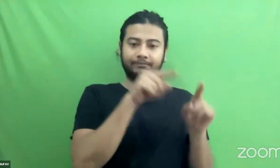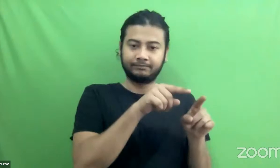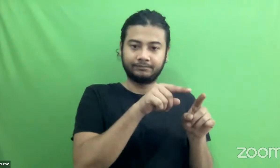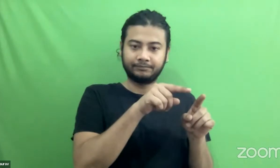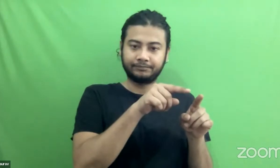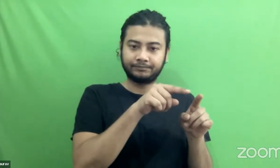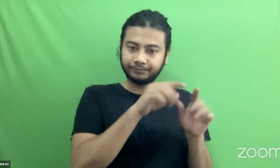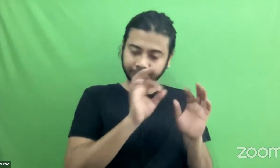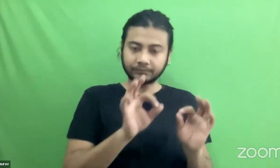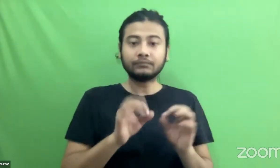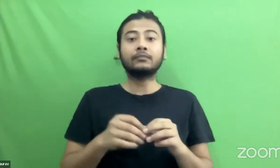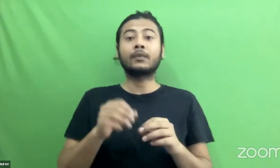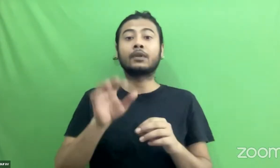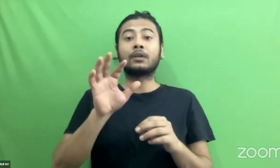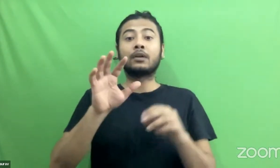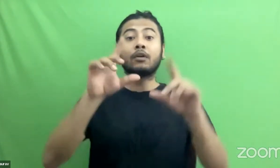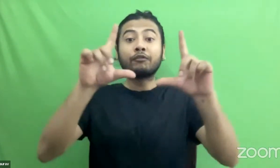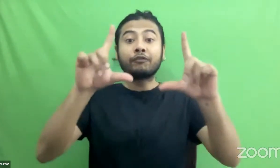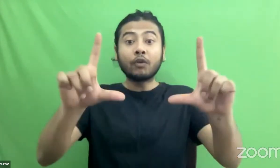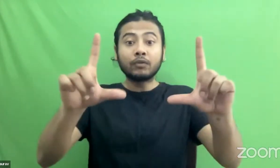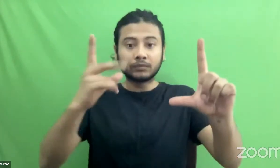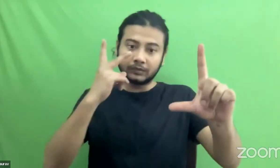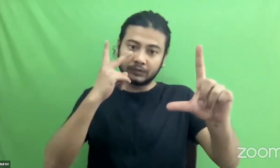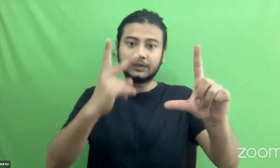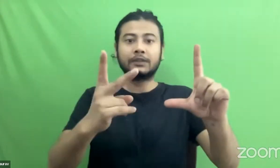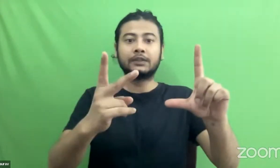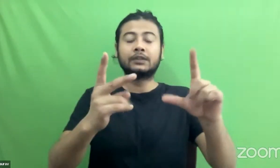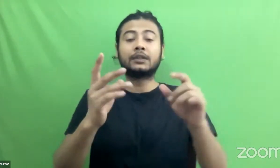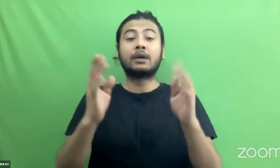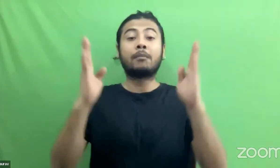So I'll just share the picture and explain.